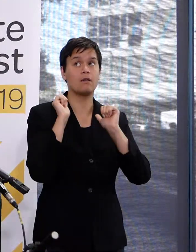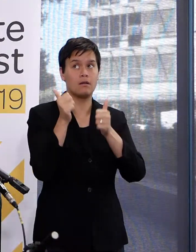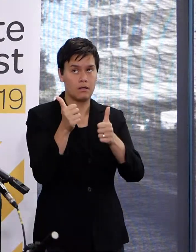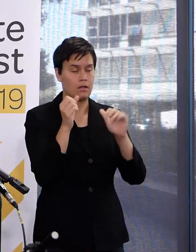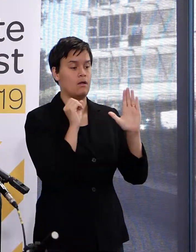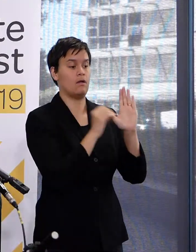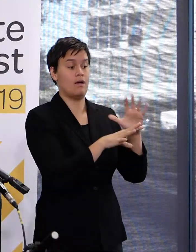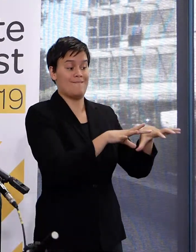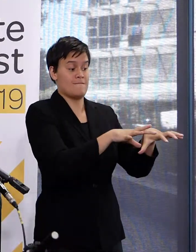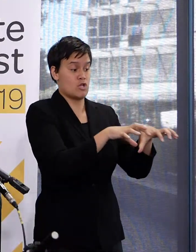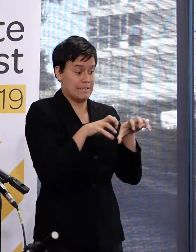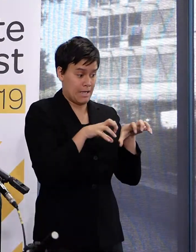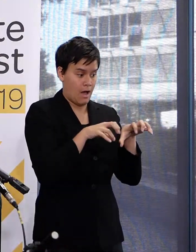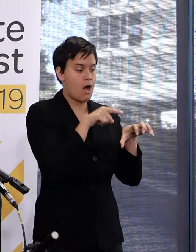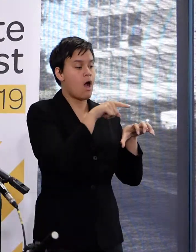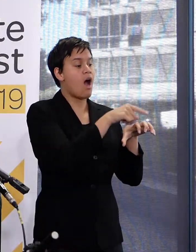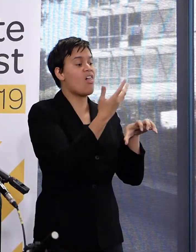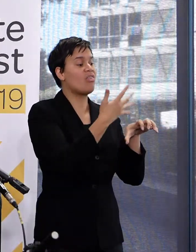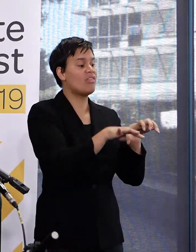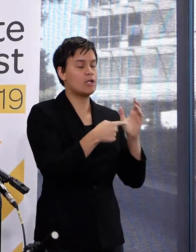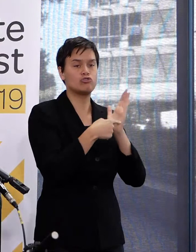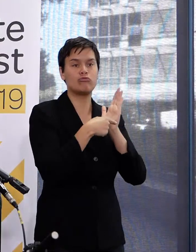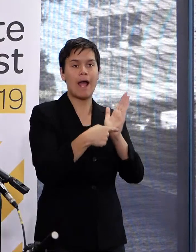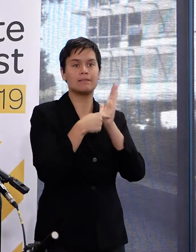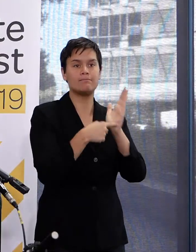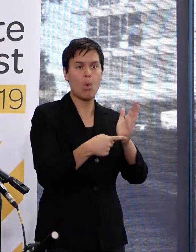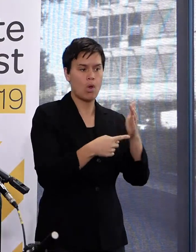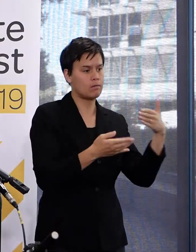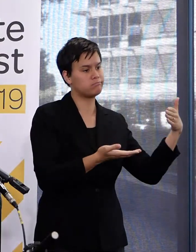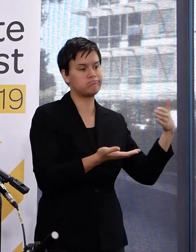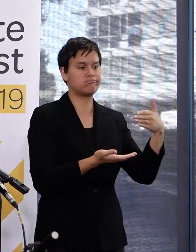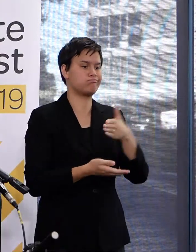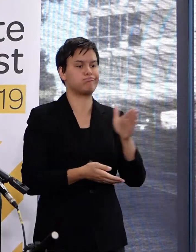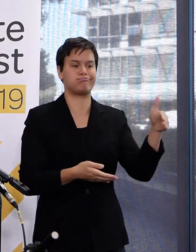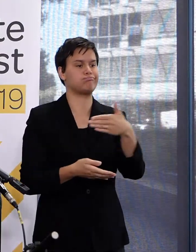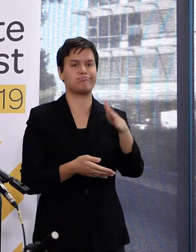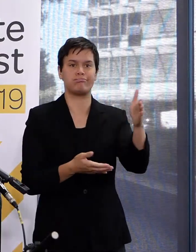rigorously maintained while it's transported out to where it's going to be administered. Yes.